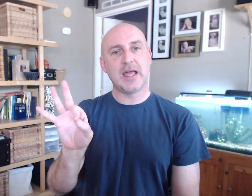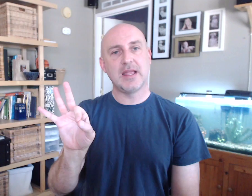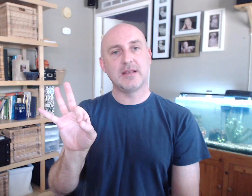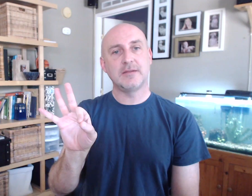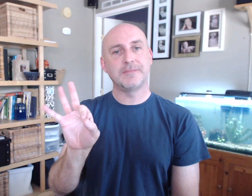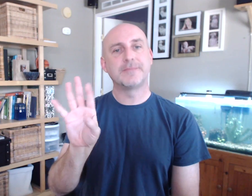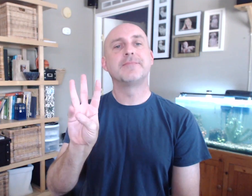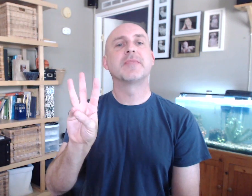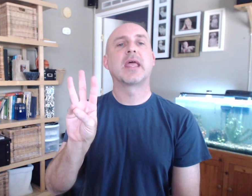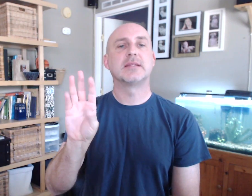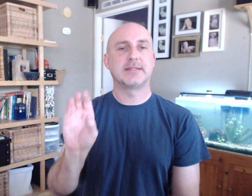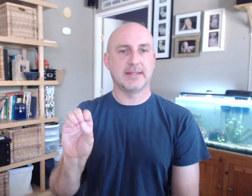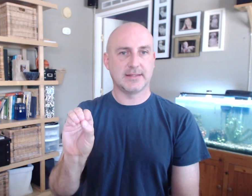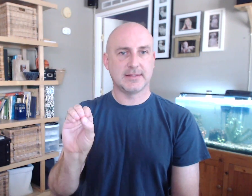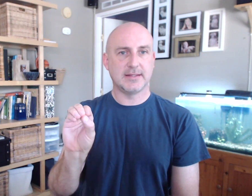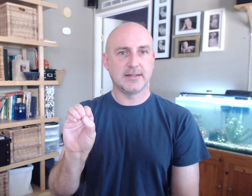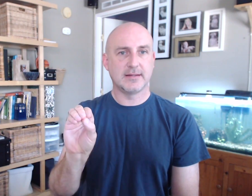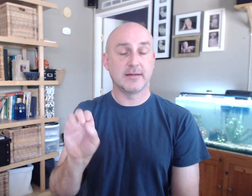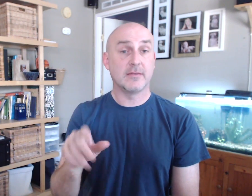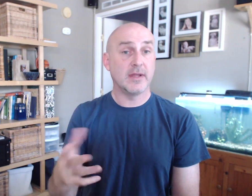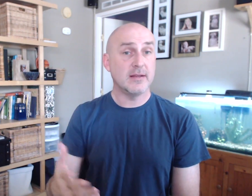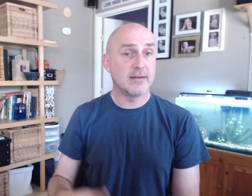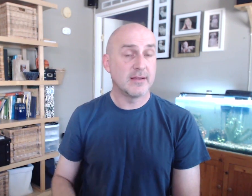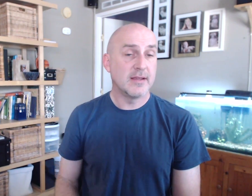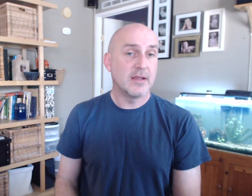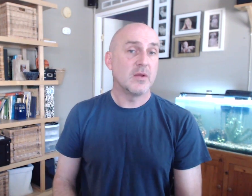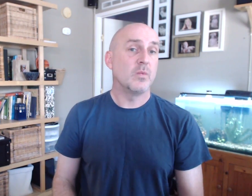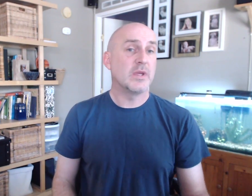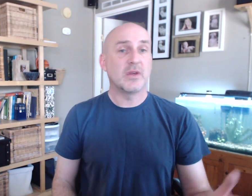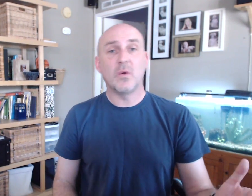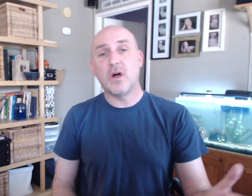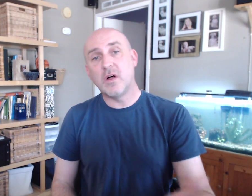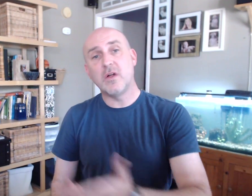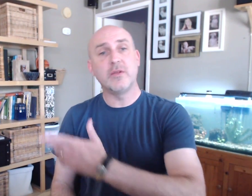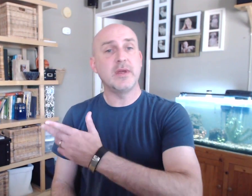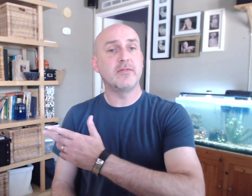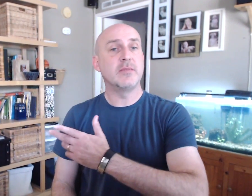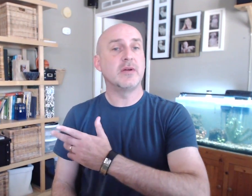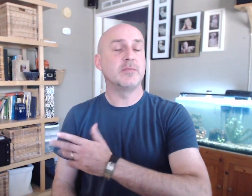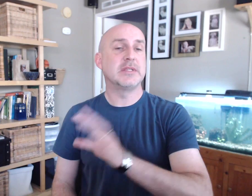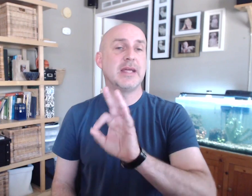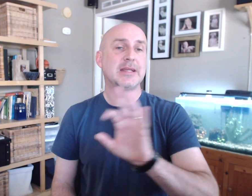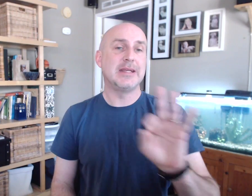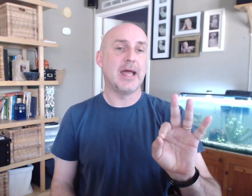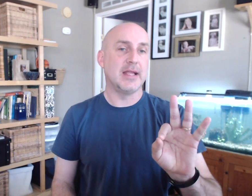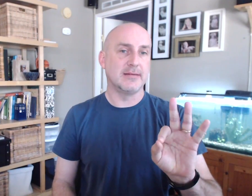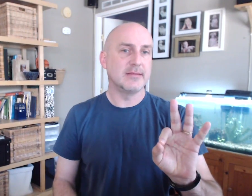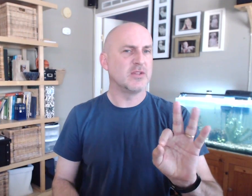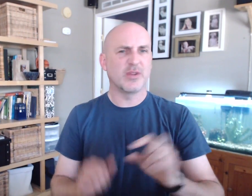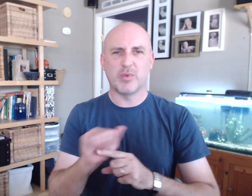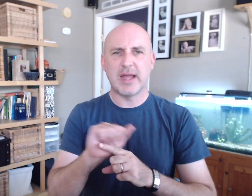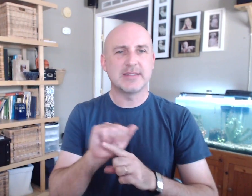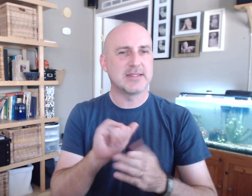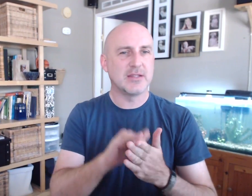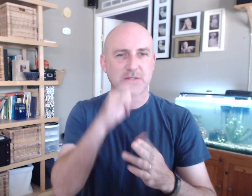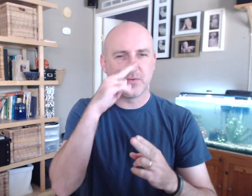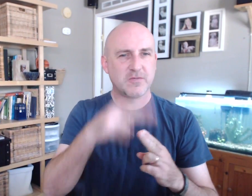59, 60. All right? And we could go all the way from there up to 99, and you could practice that just for fun,